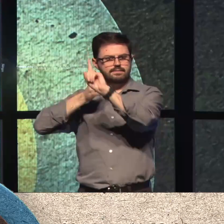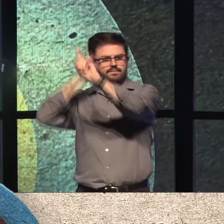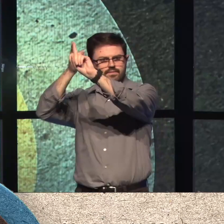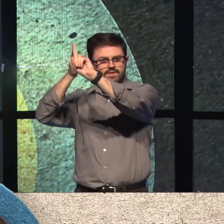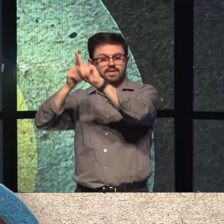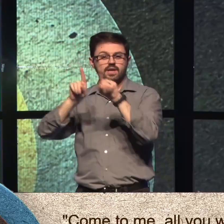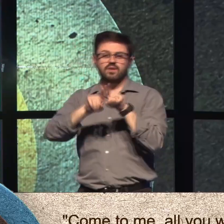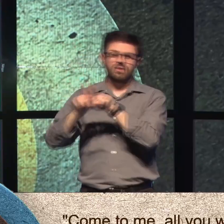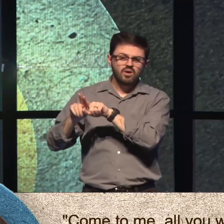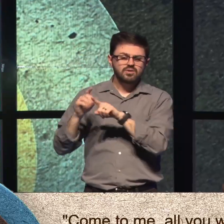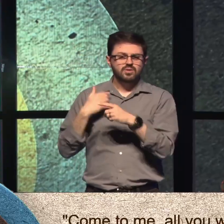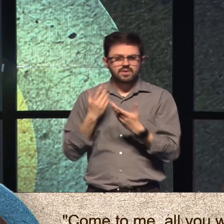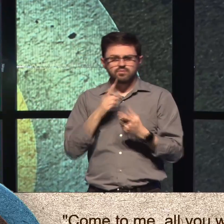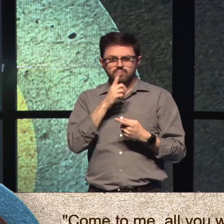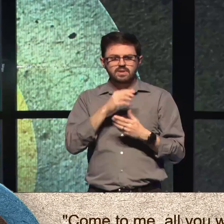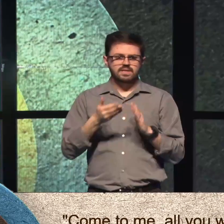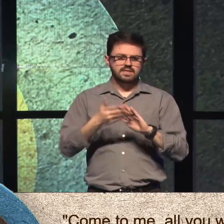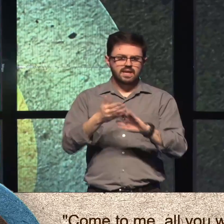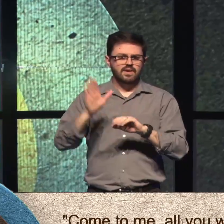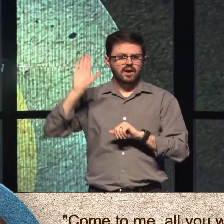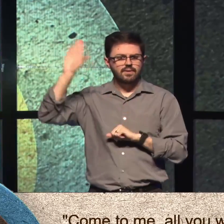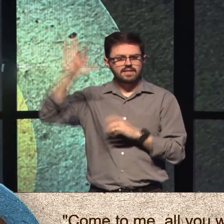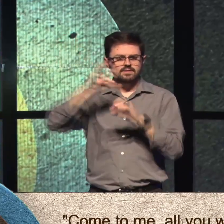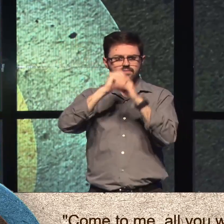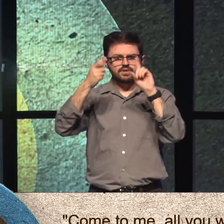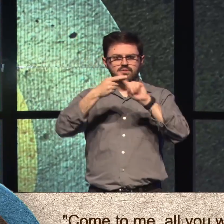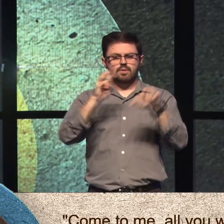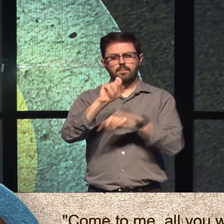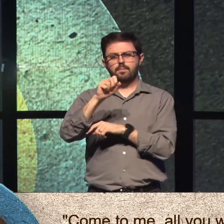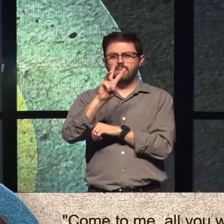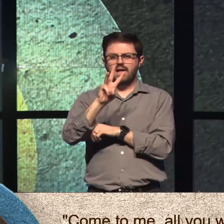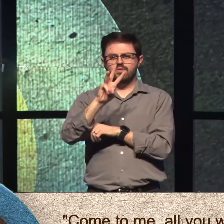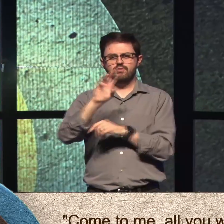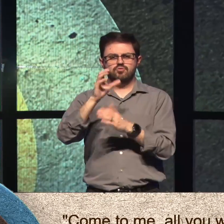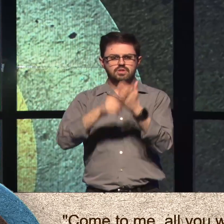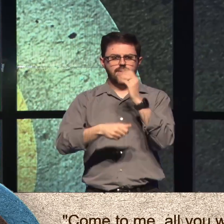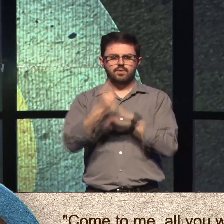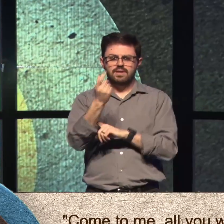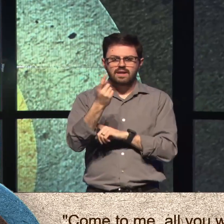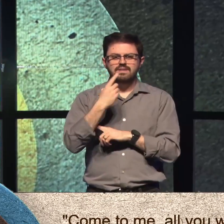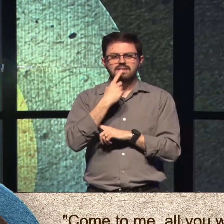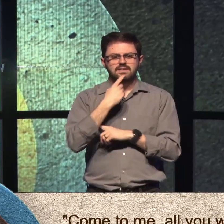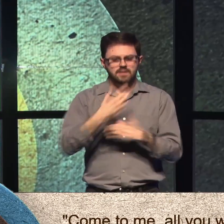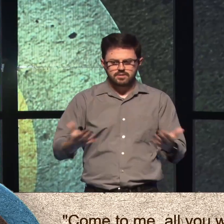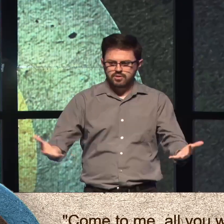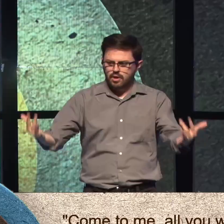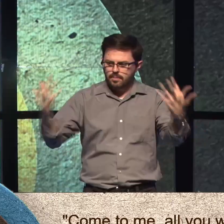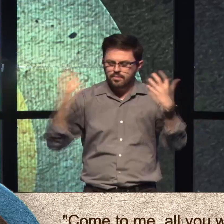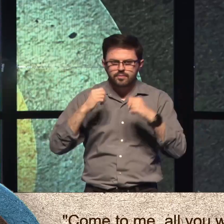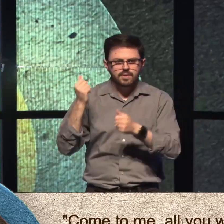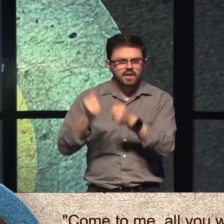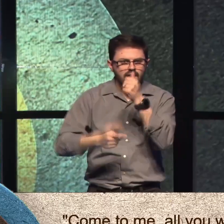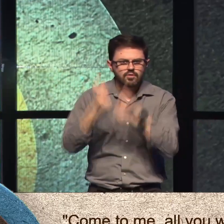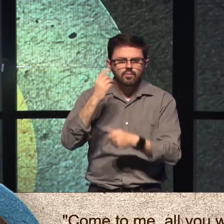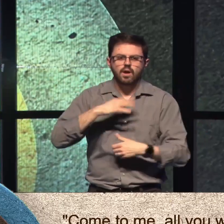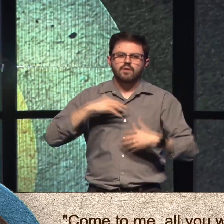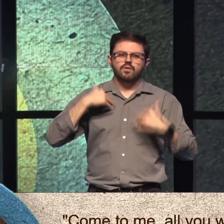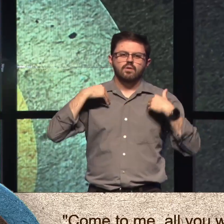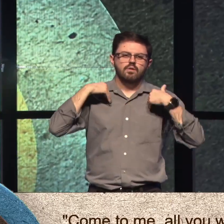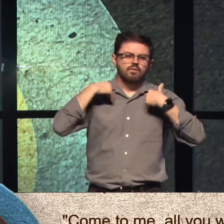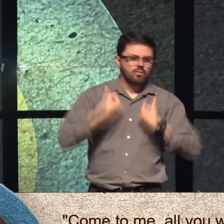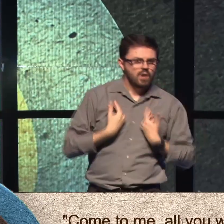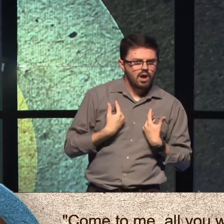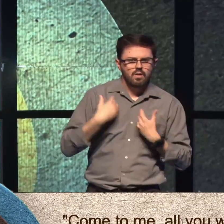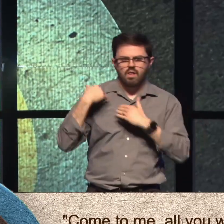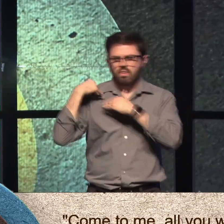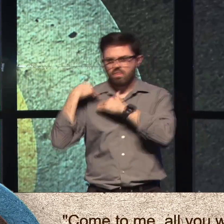Matthew chapter 11 when he says, "Come to me, all who are weary and burdened, and I will give you rest. Take my yoke upon you and learn from